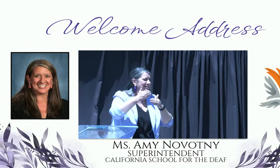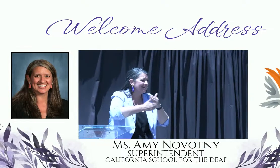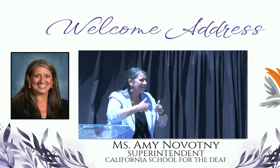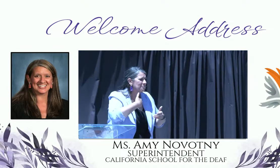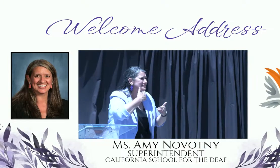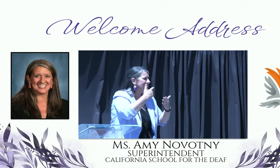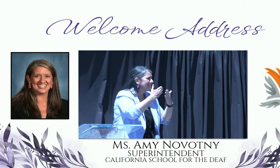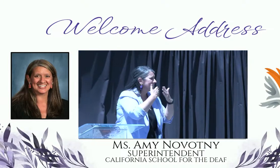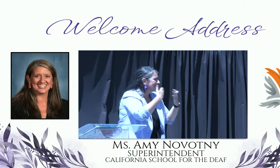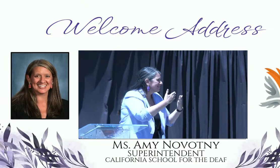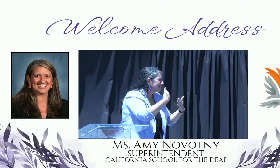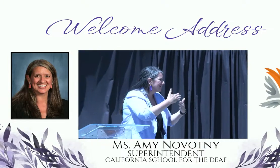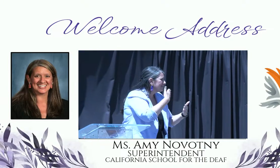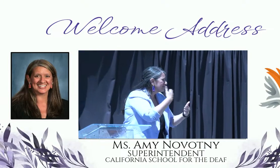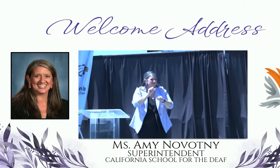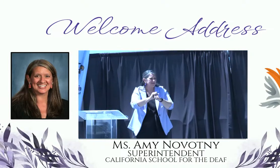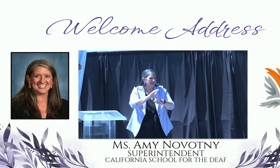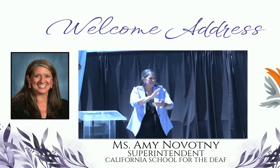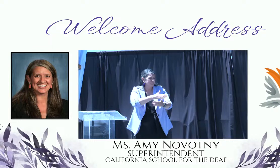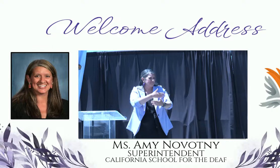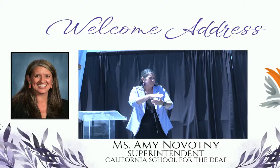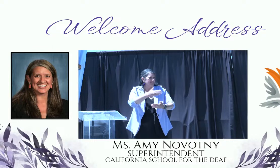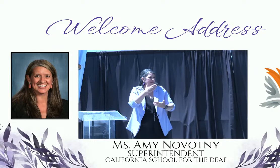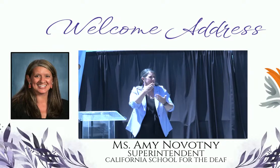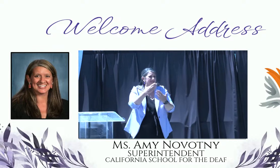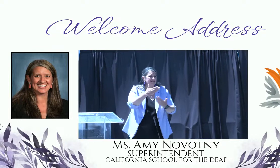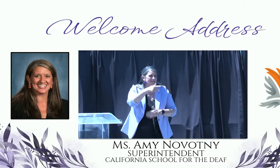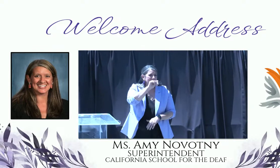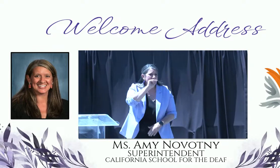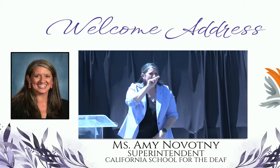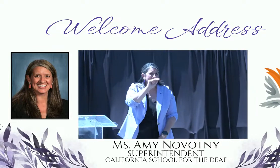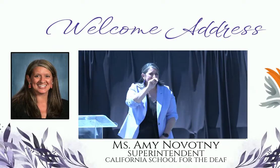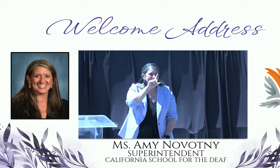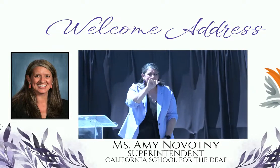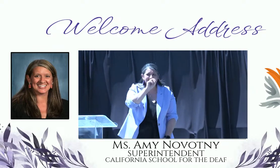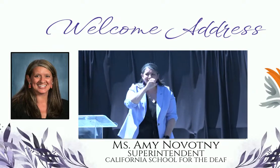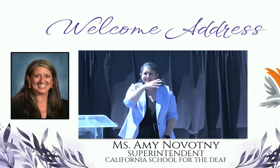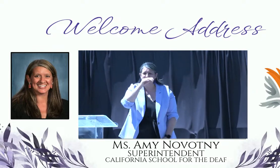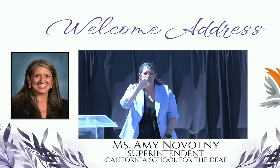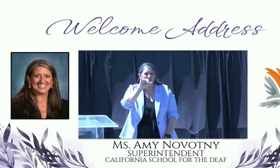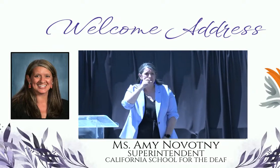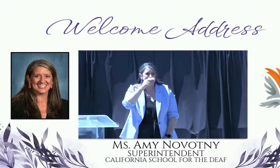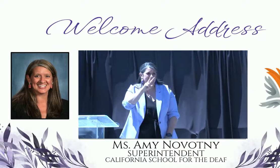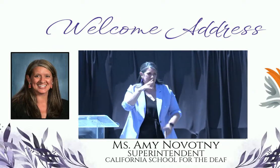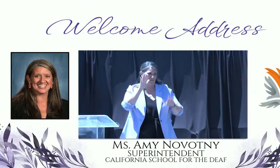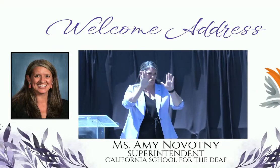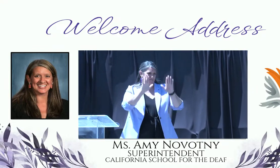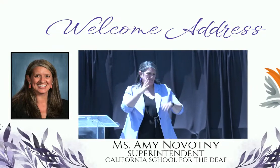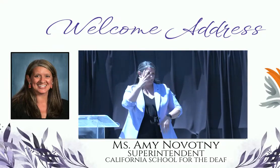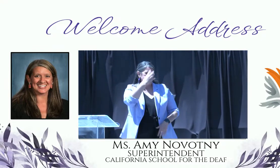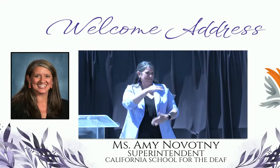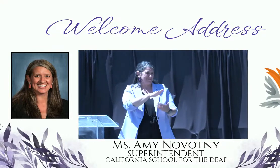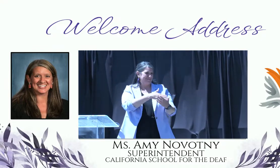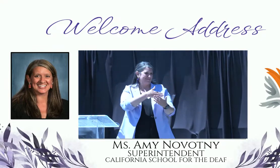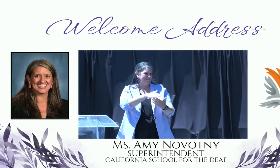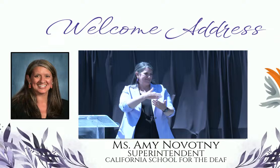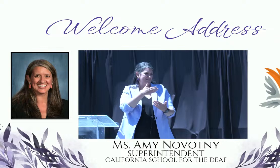Hello. Before I begin, I wanted to say such a lovely job performing the national